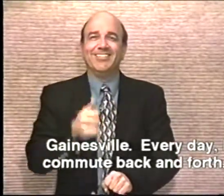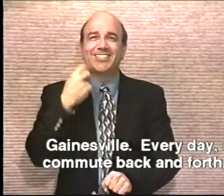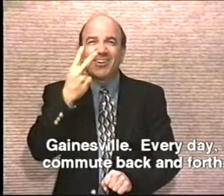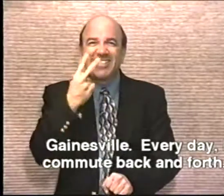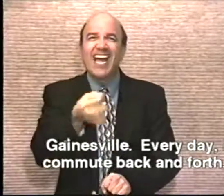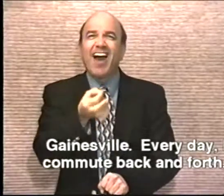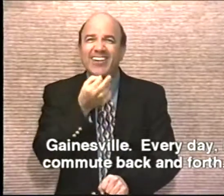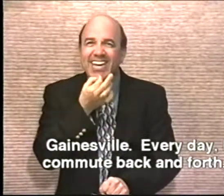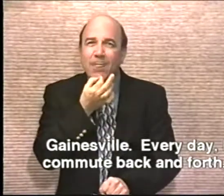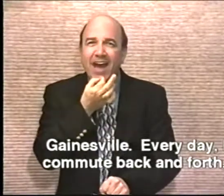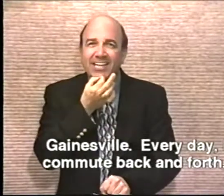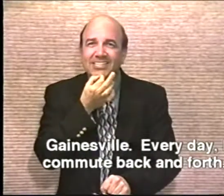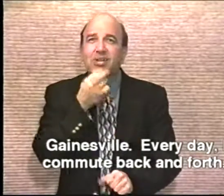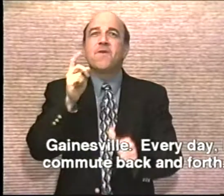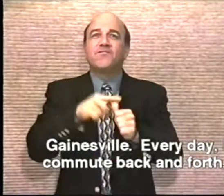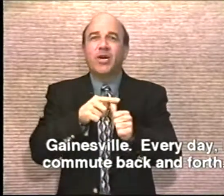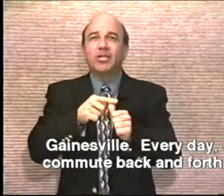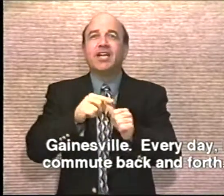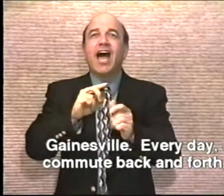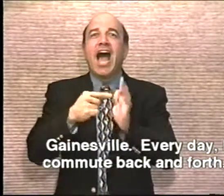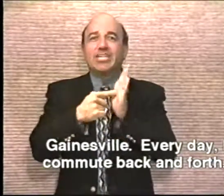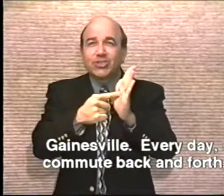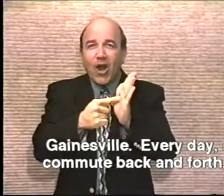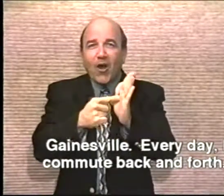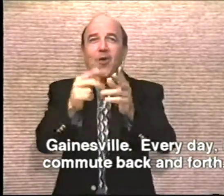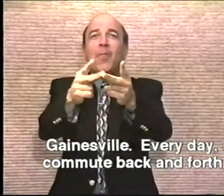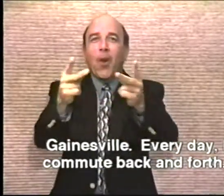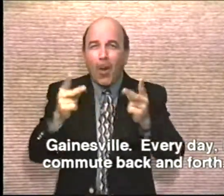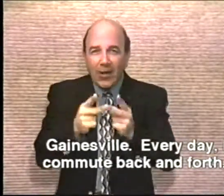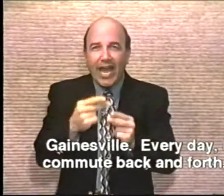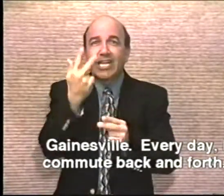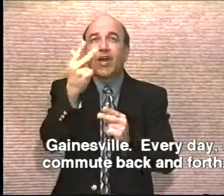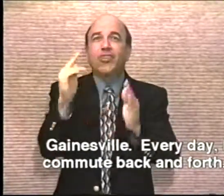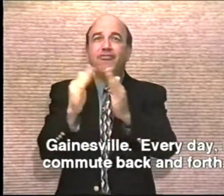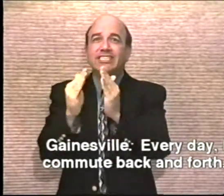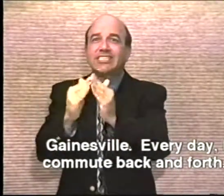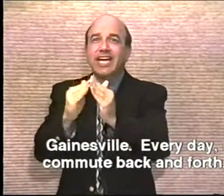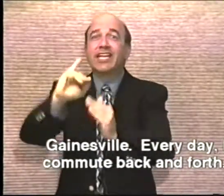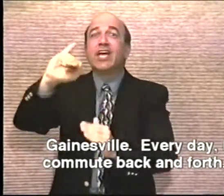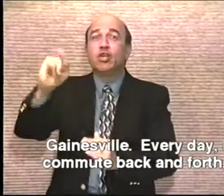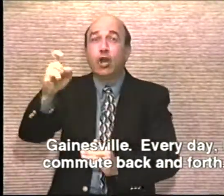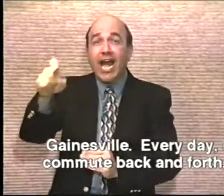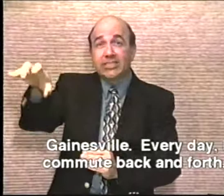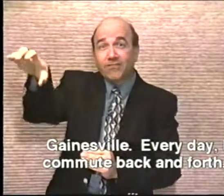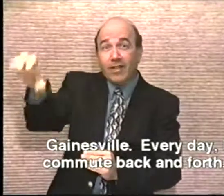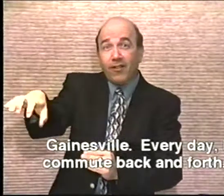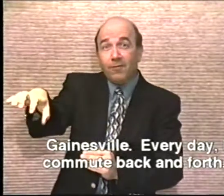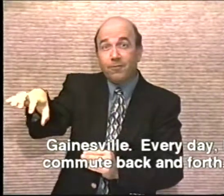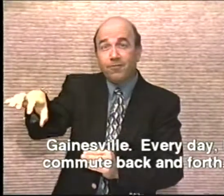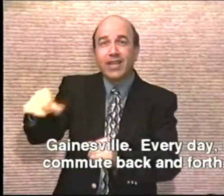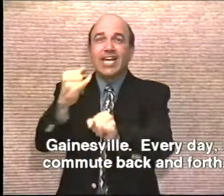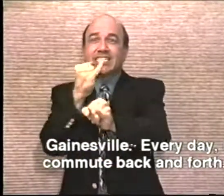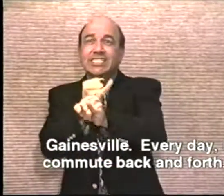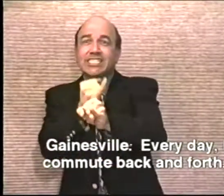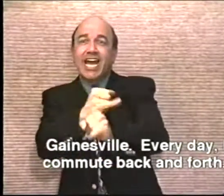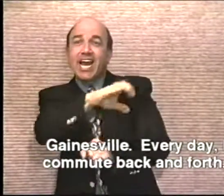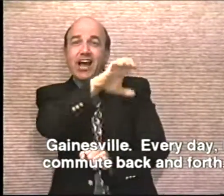So you see how neat that is? First, I show the location of 3 cities, Jacksonville, St.